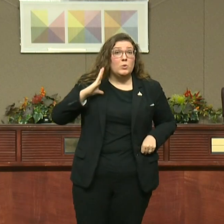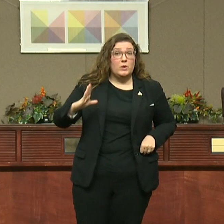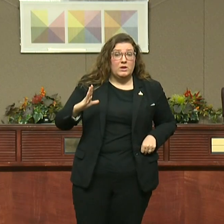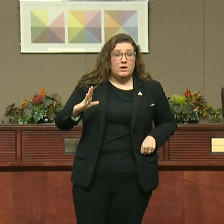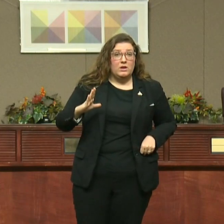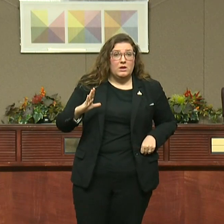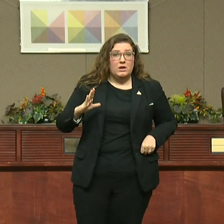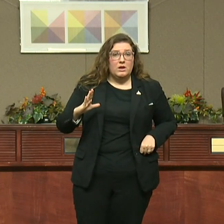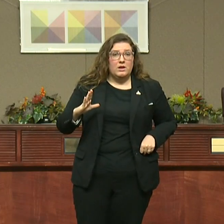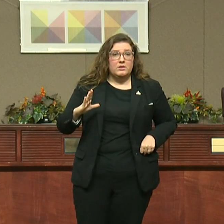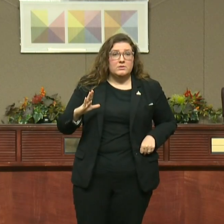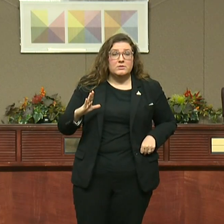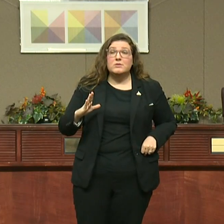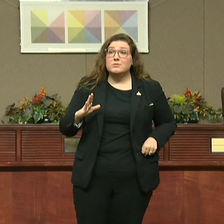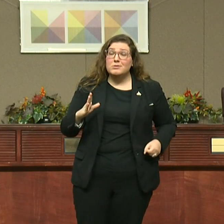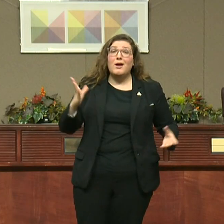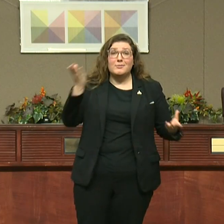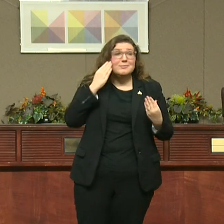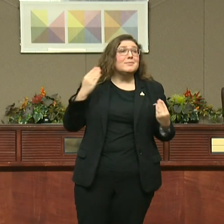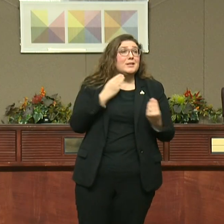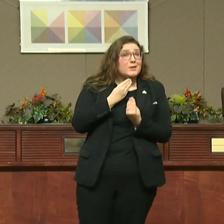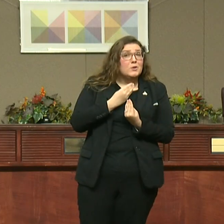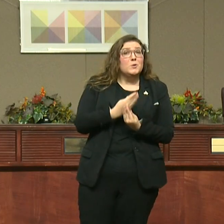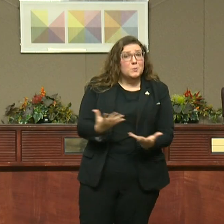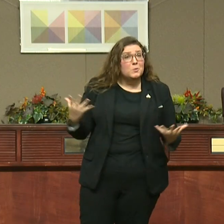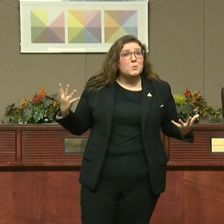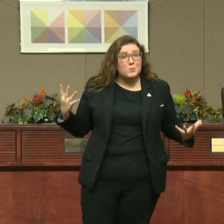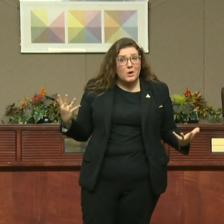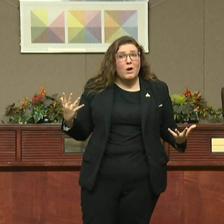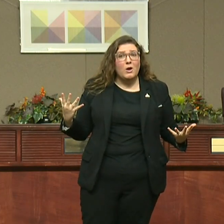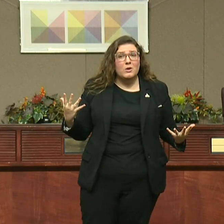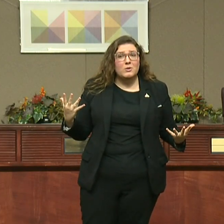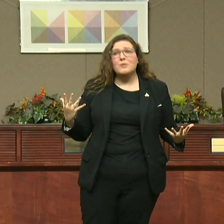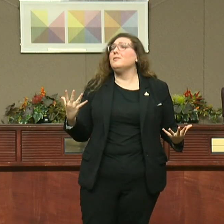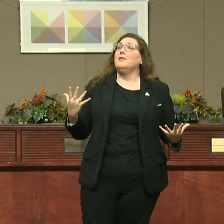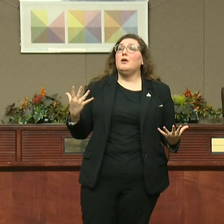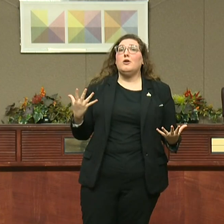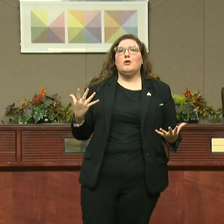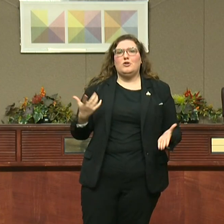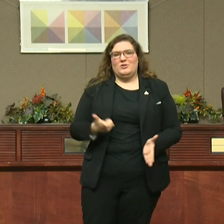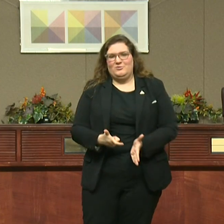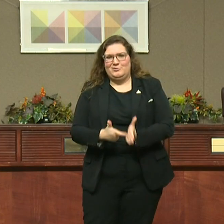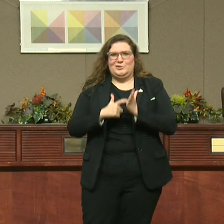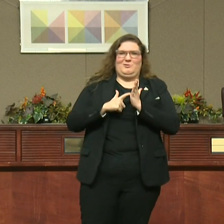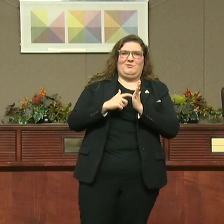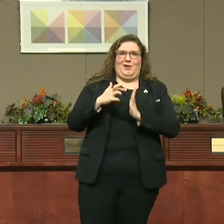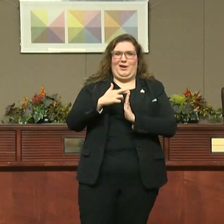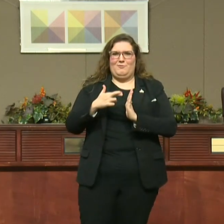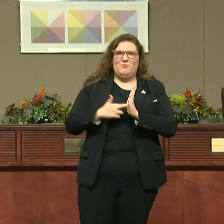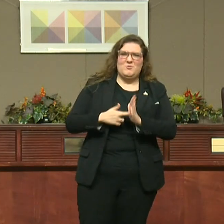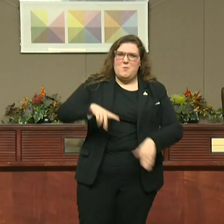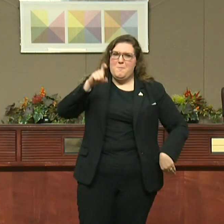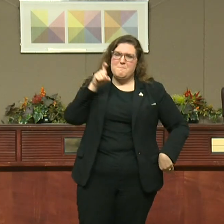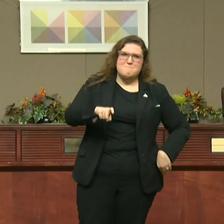So I'm saying to all of us, I don't want to put in place a mandate for people to wear masks, because to